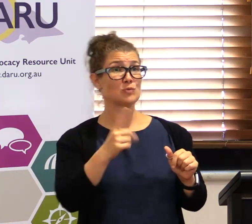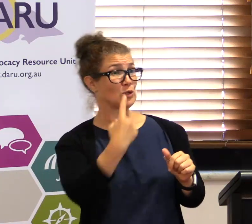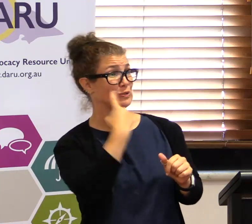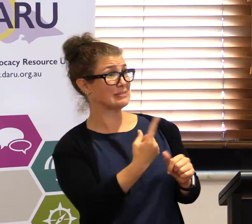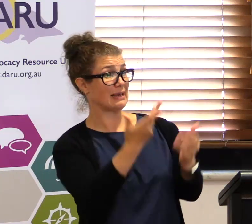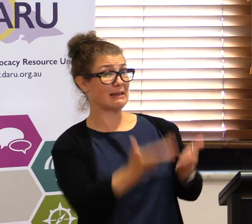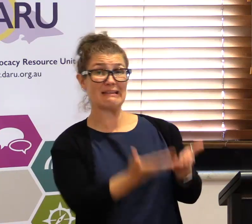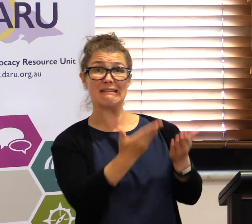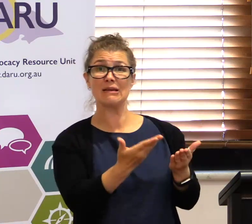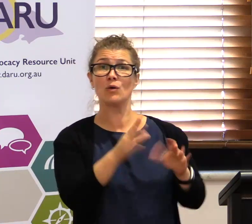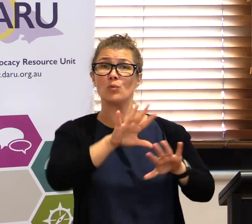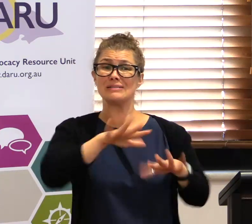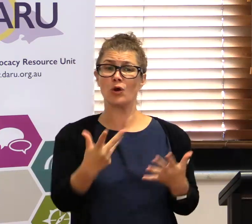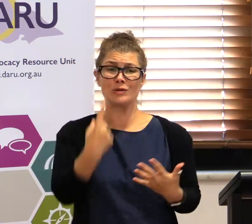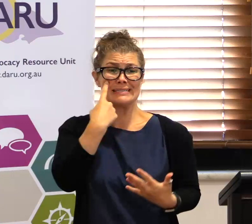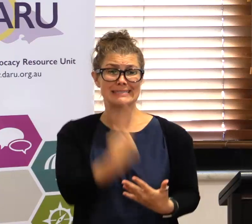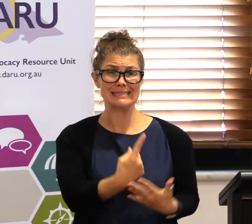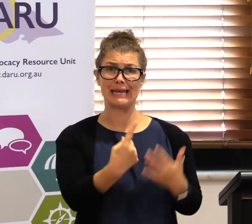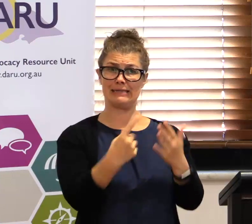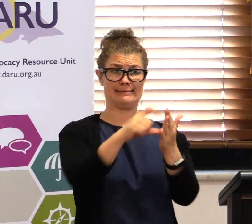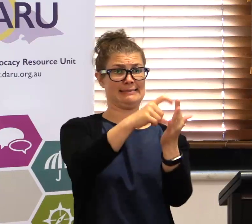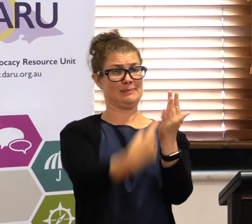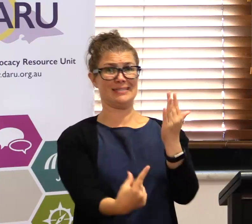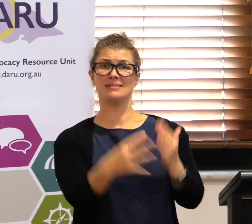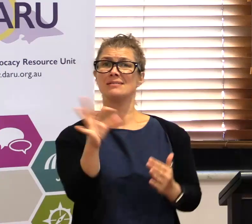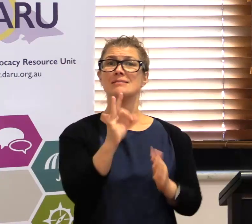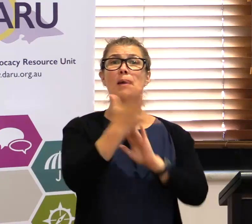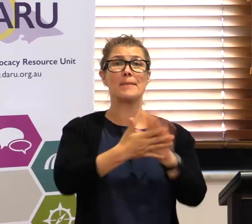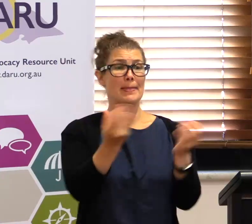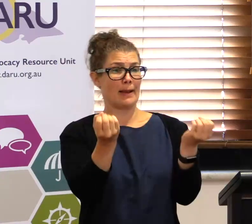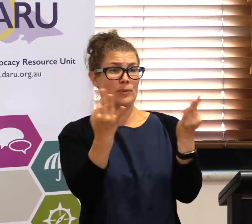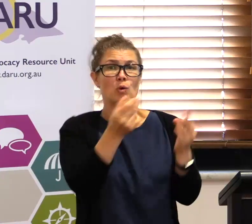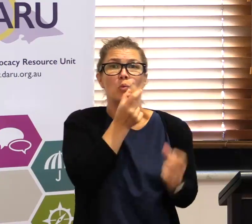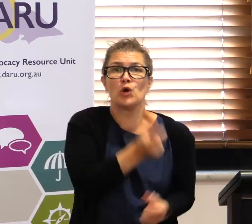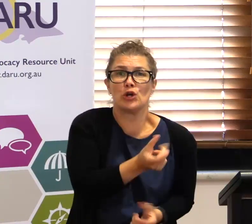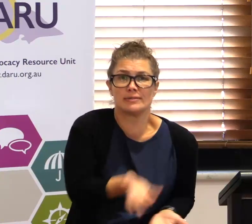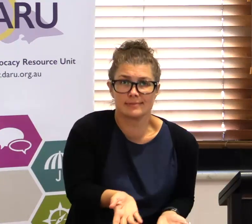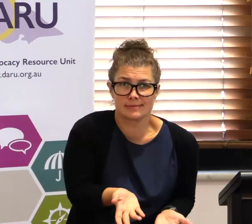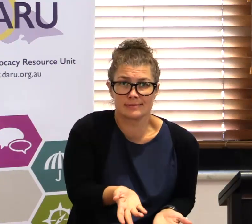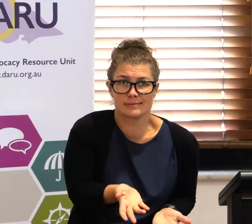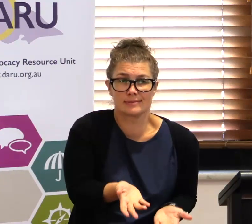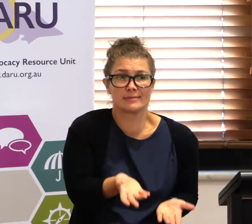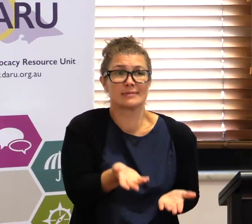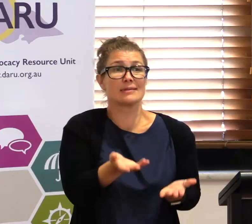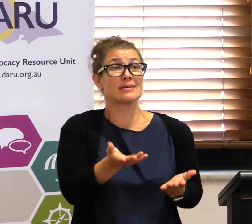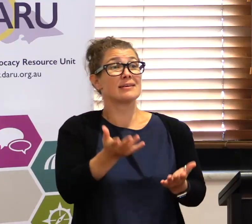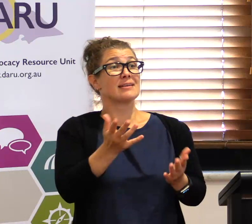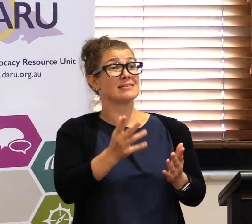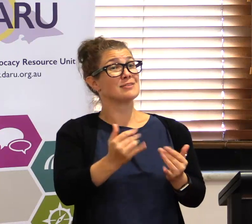don't see it. That's why there's no words. And it's very difficult. It's very difficult for us then, because we know that this world we're in